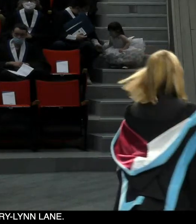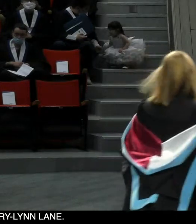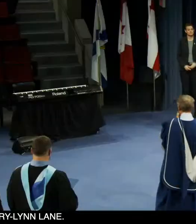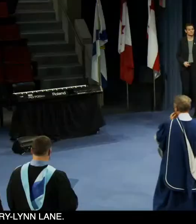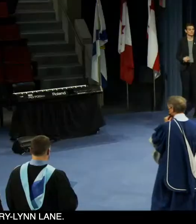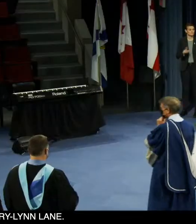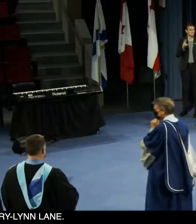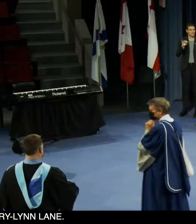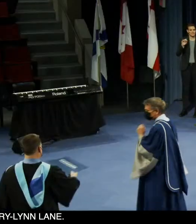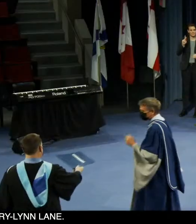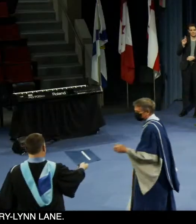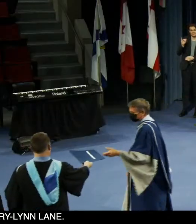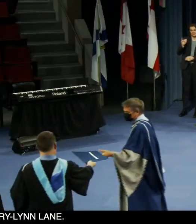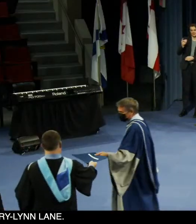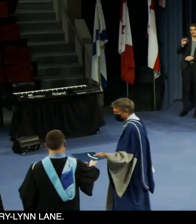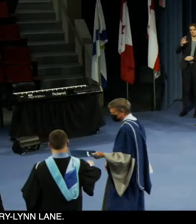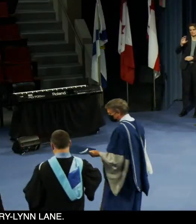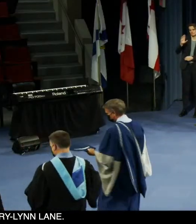Vicky Paddock.